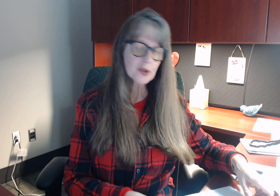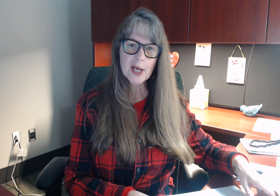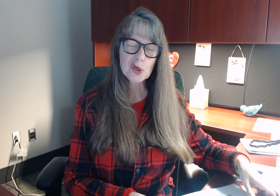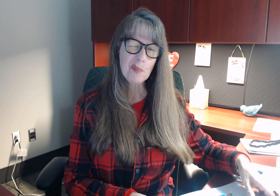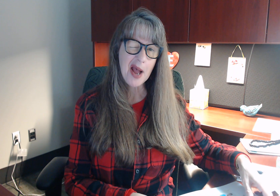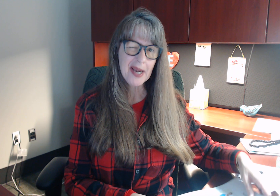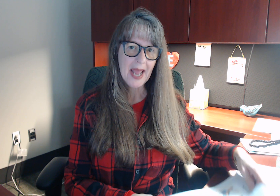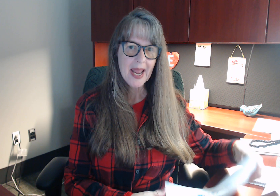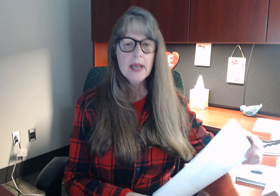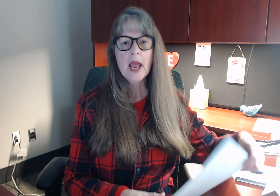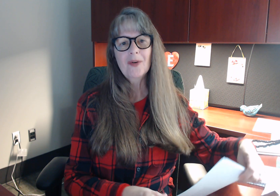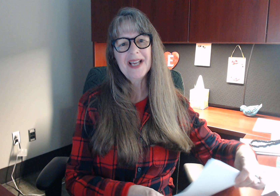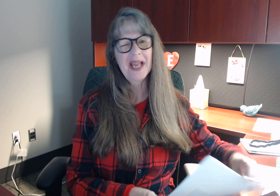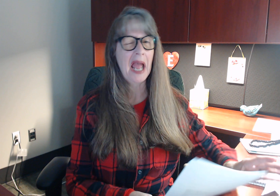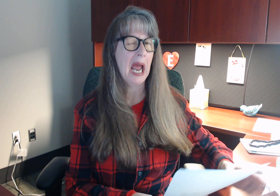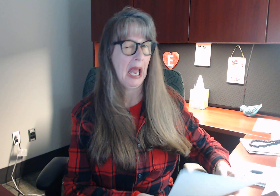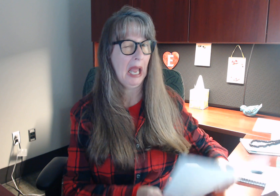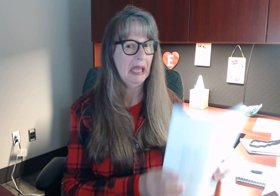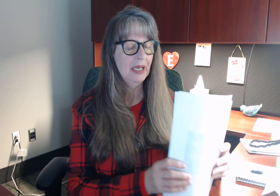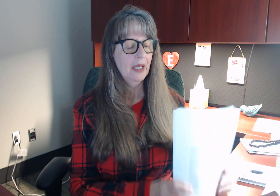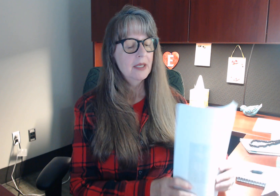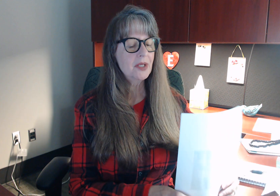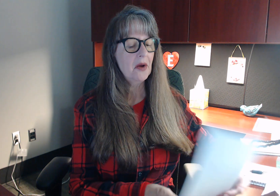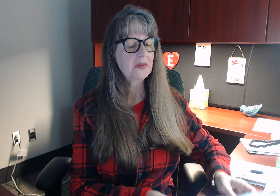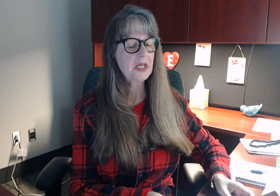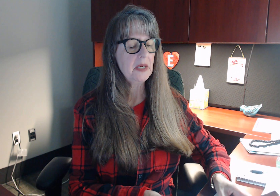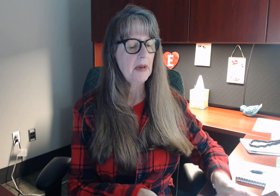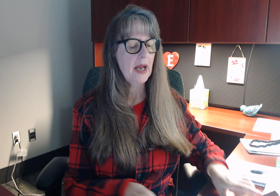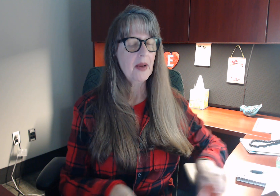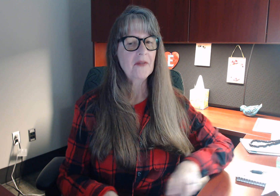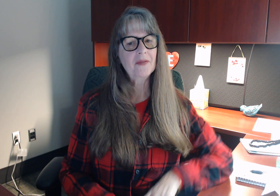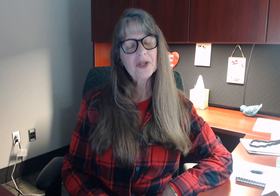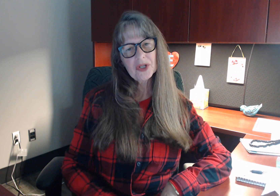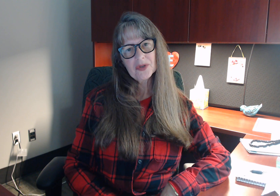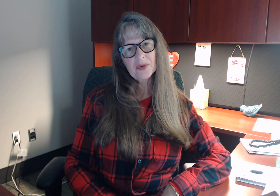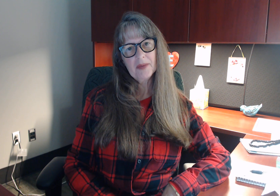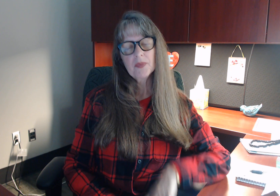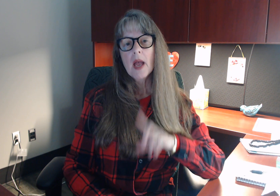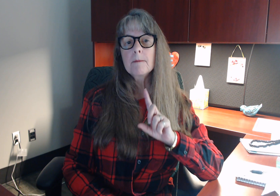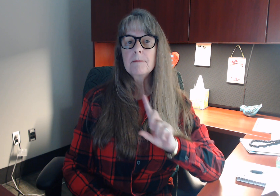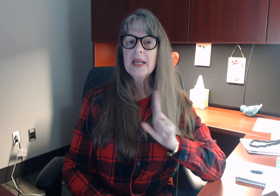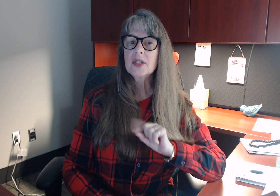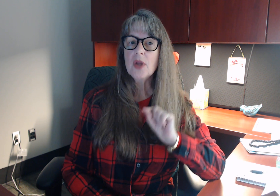National Pie Day. Now, so to eat pie, you have to have an excuse, right? But